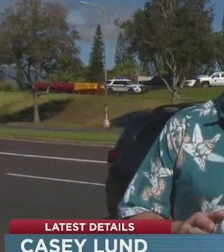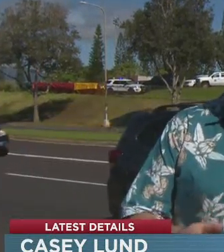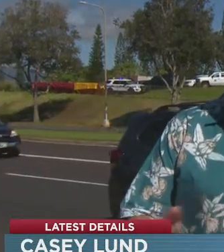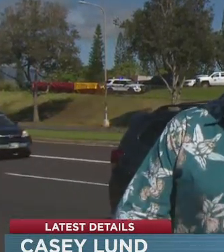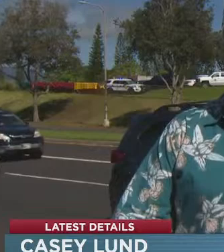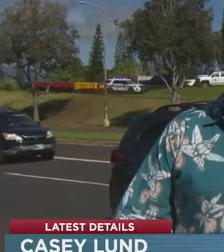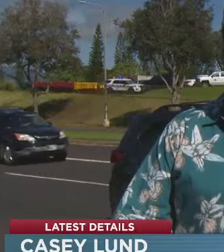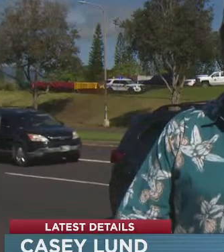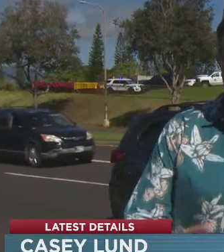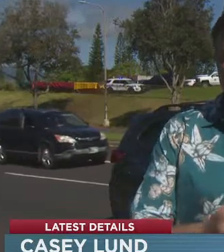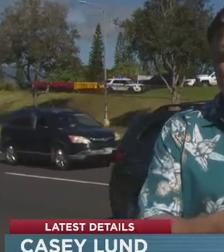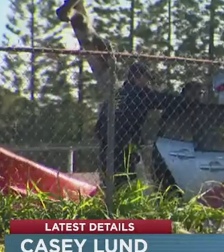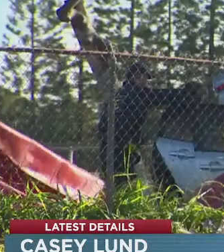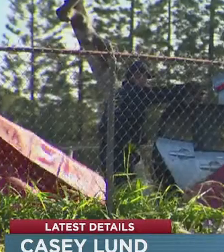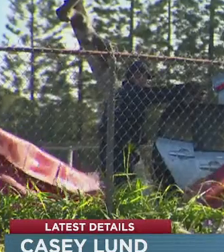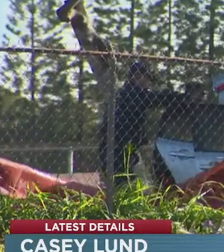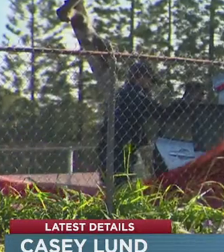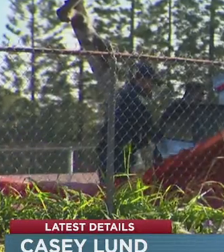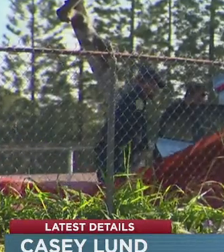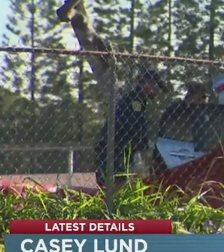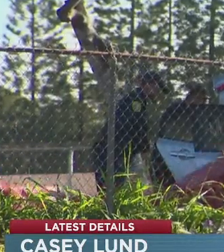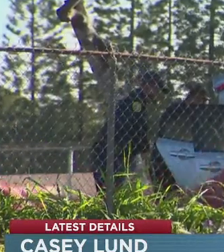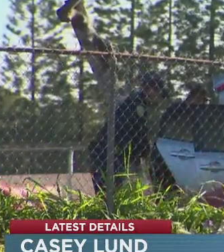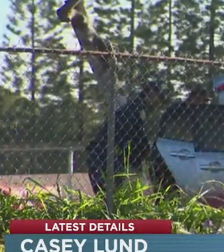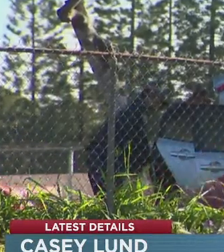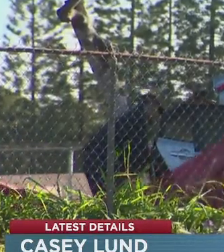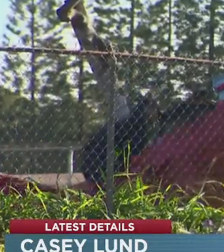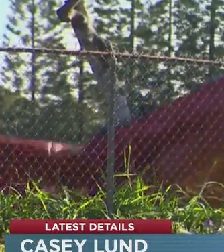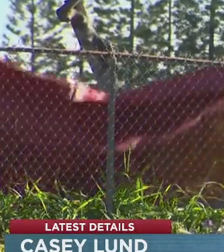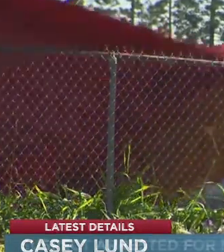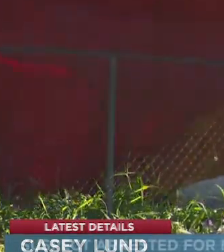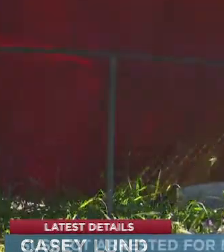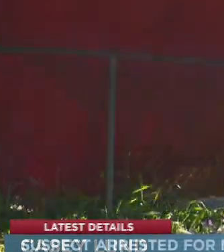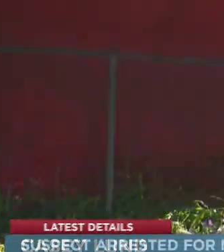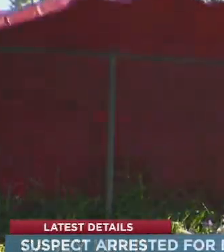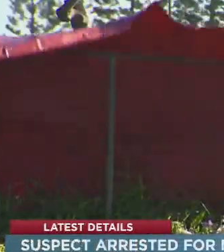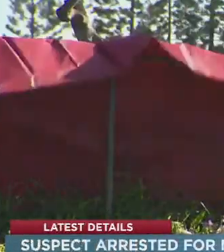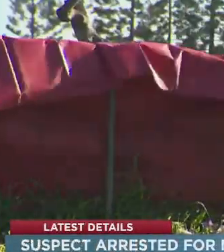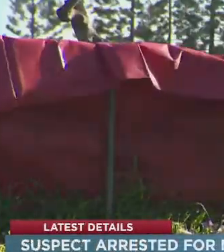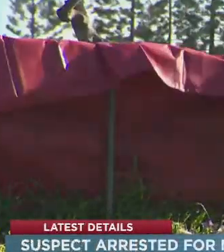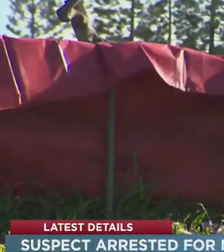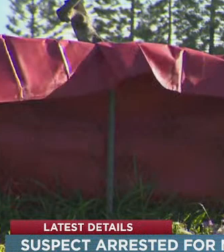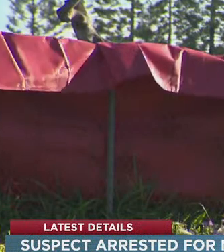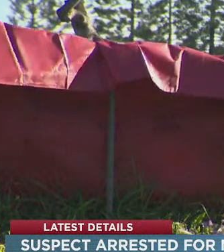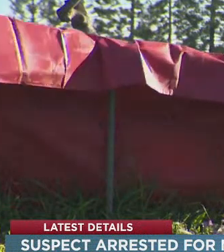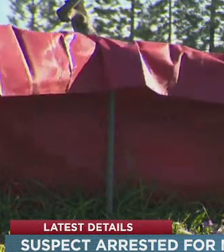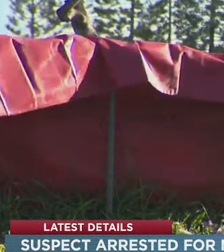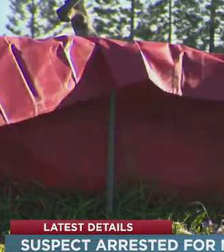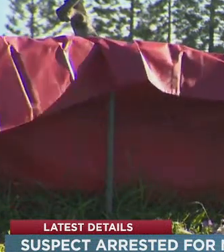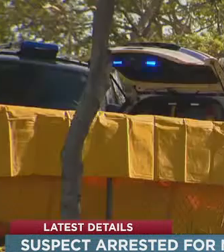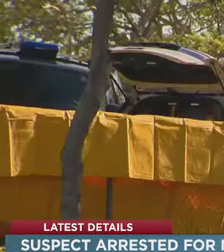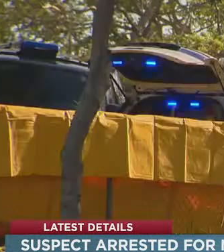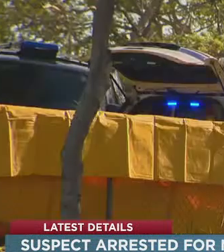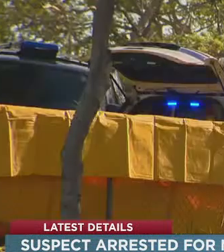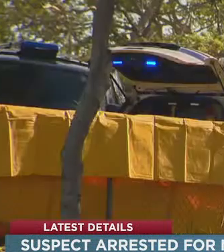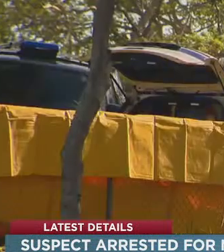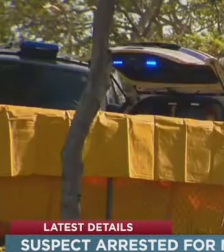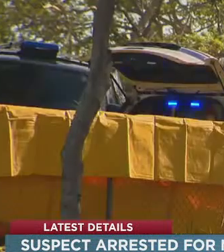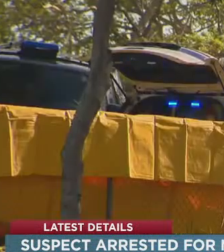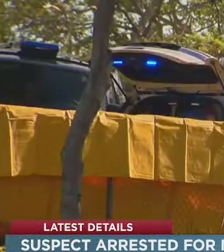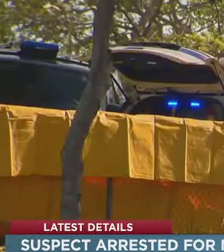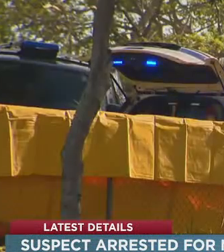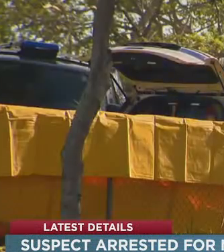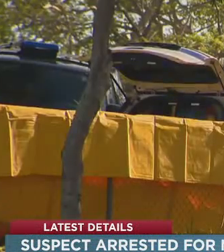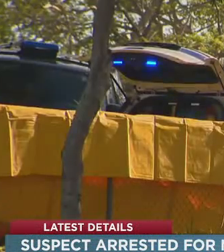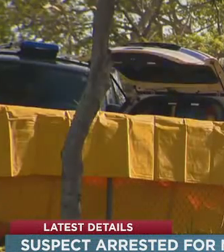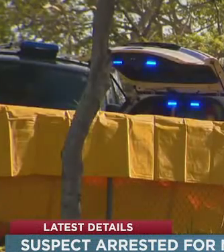school is on spring break. I was able to talk to representatives that were holding the gate closed out here on campus property. They say there